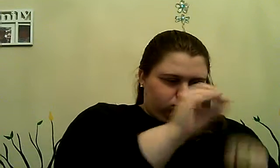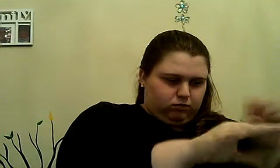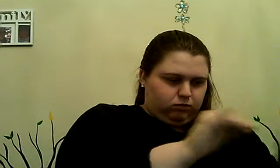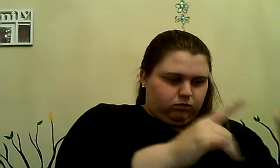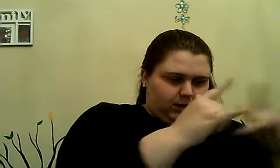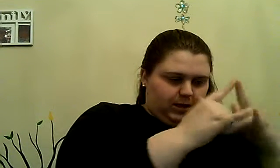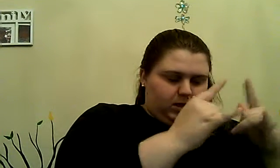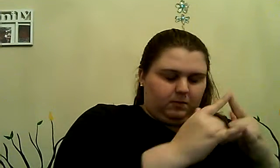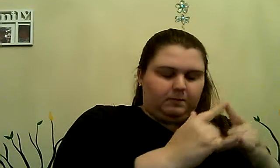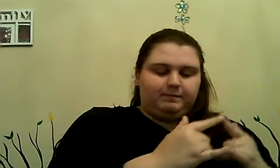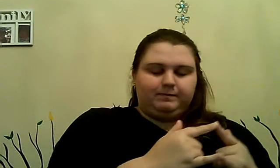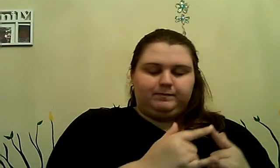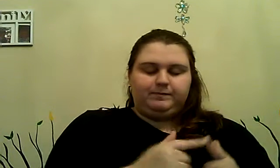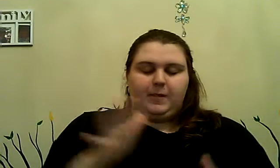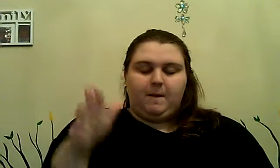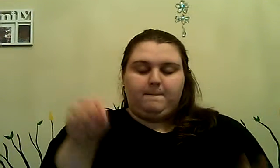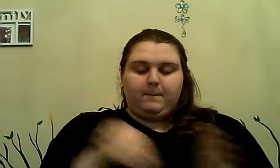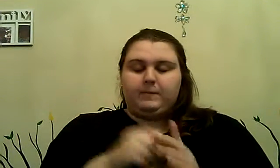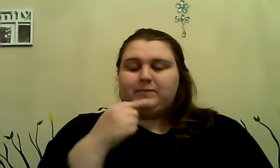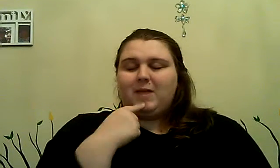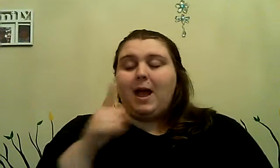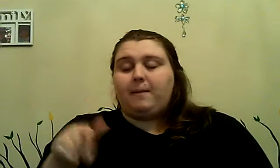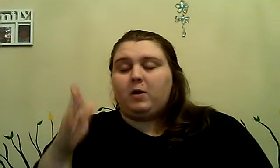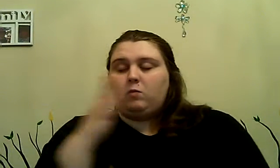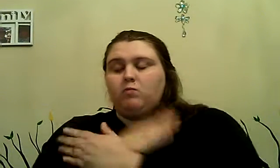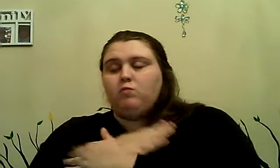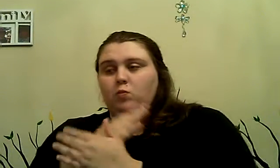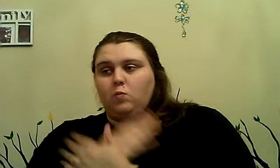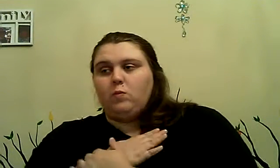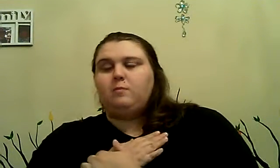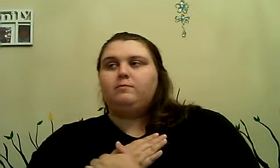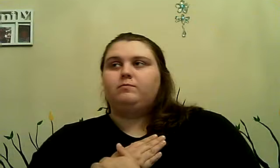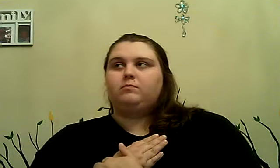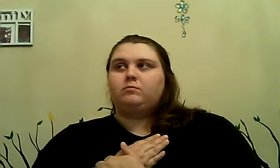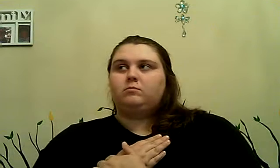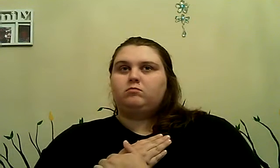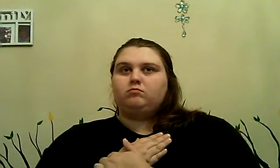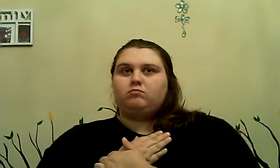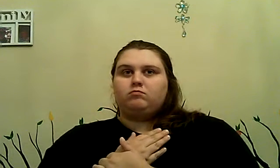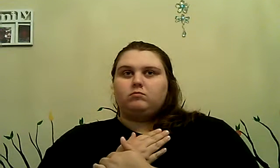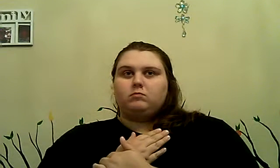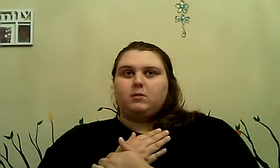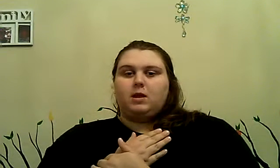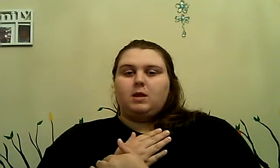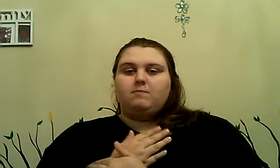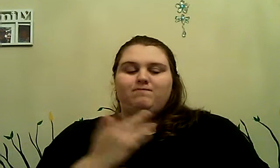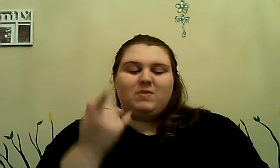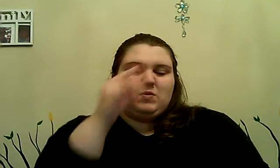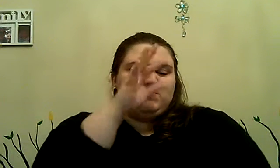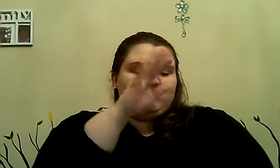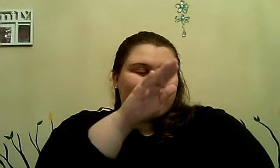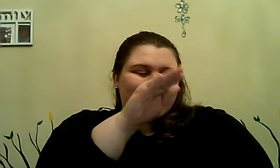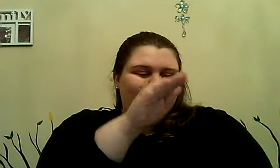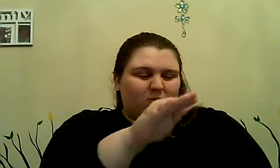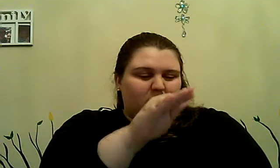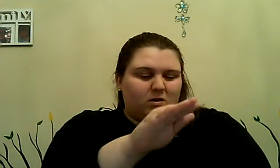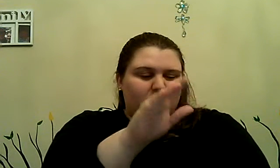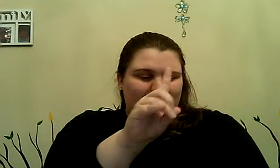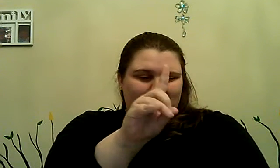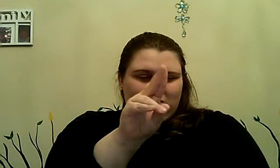some rest. And went in and took a rest. Right about dusk, when the mosquitoes start to really come out, I had packed a brownie mix